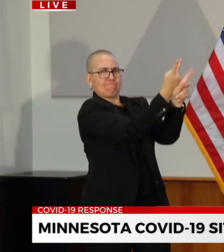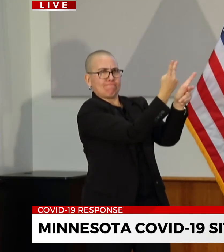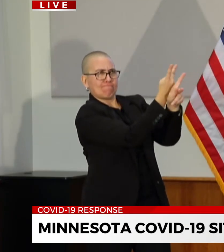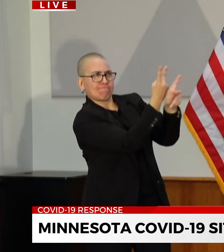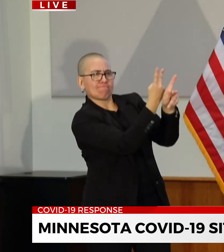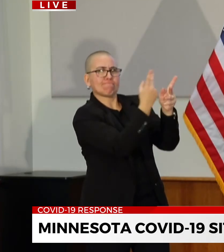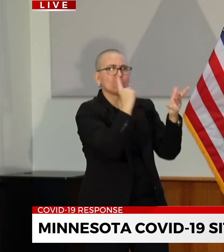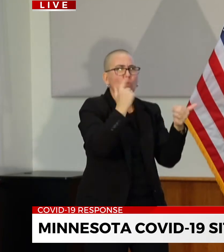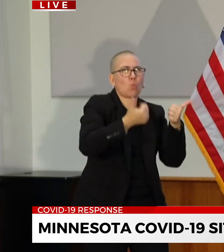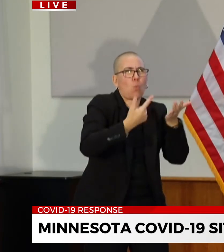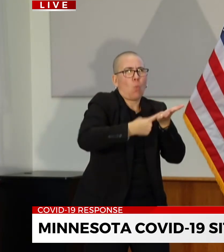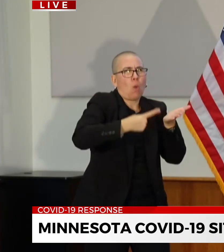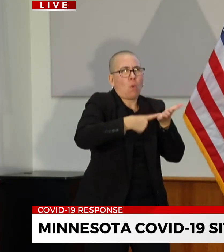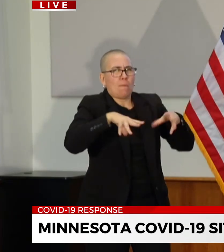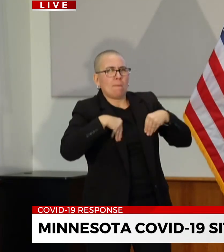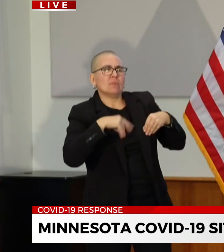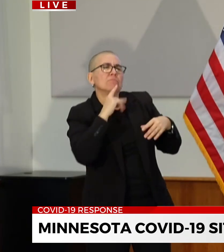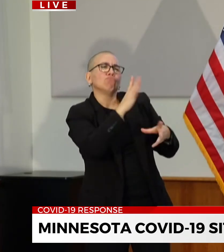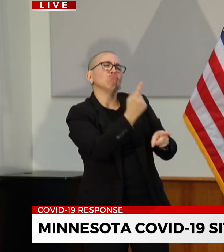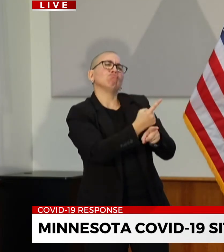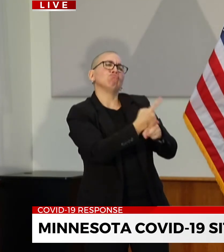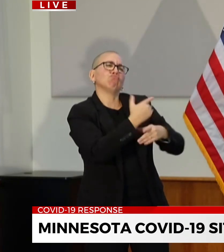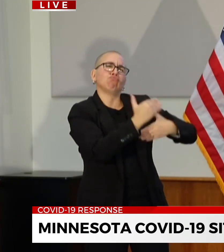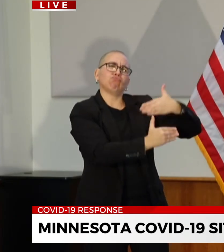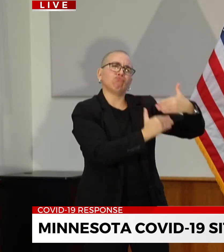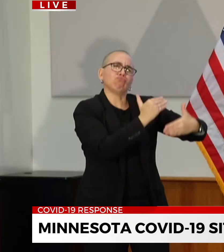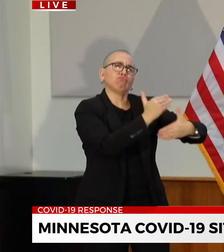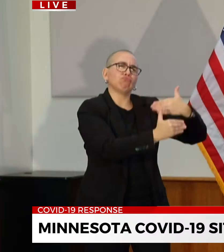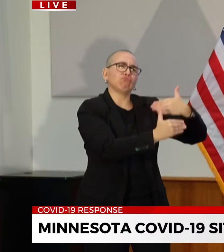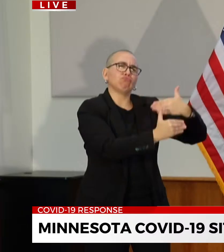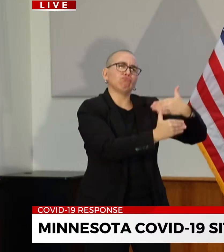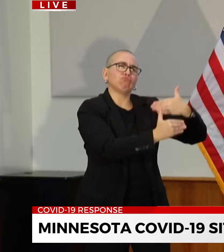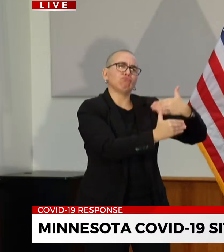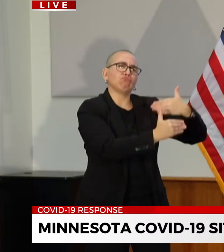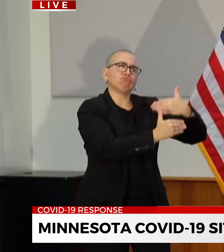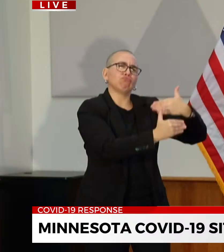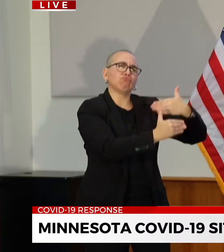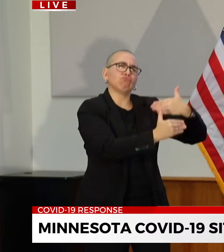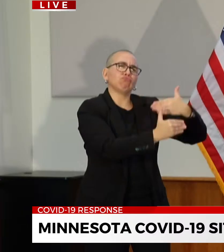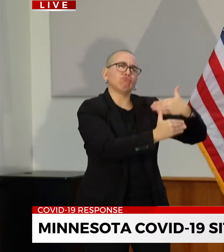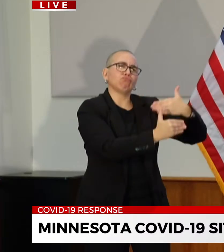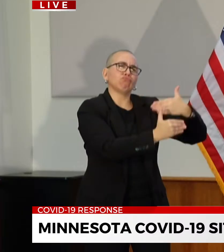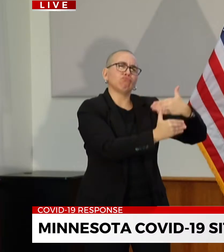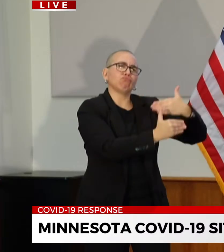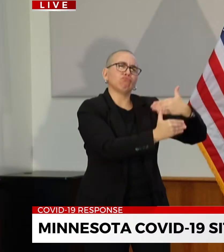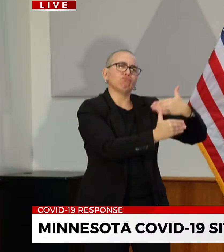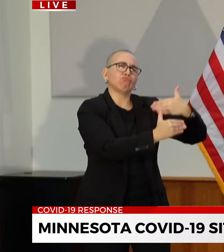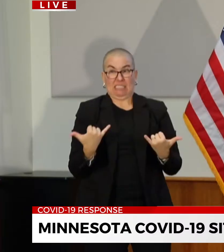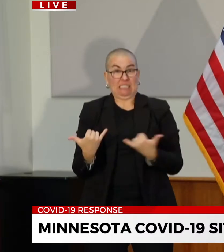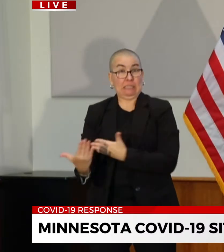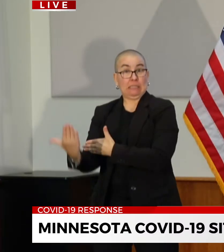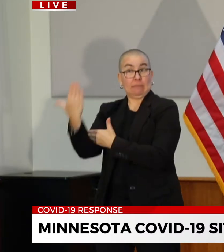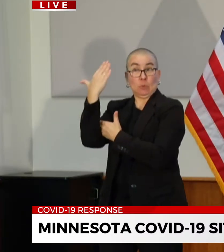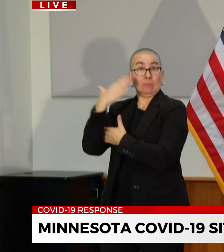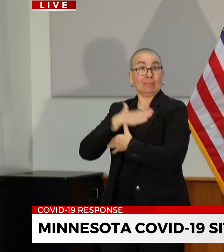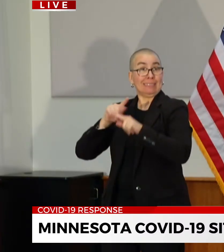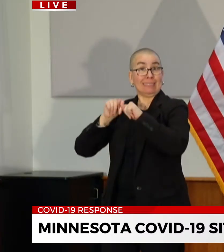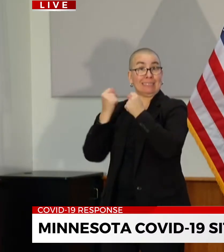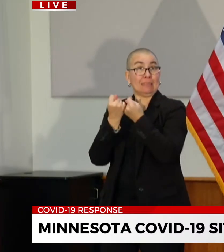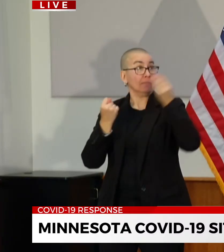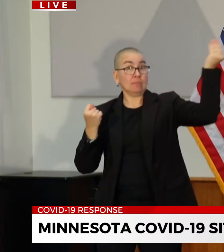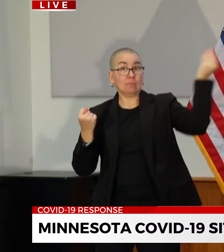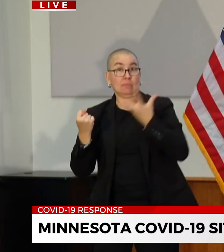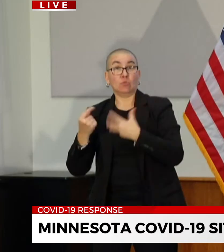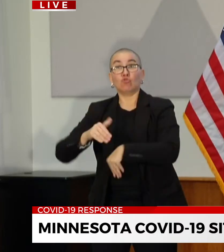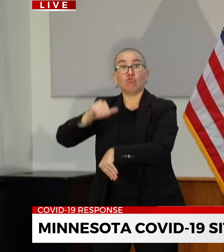normal procedure. We're going to, and my team had an update this morning. I'll get another one tonight of where we're at. And